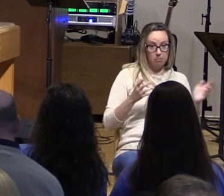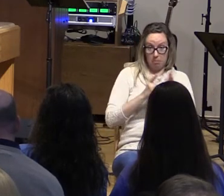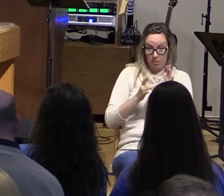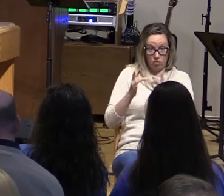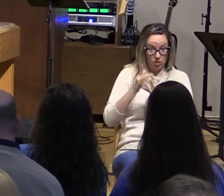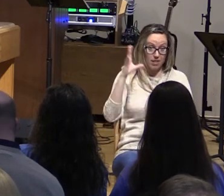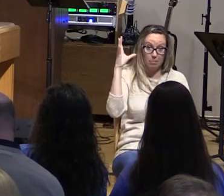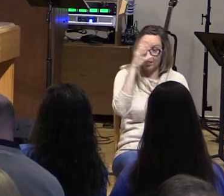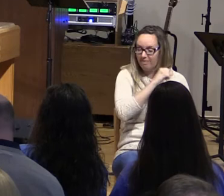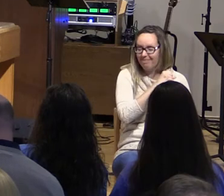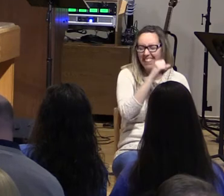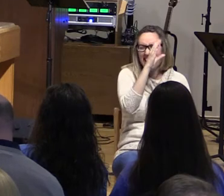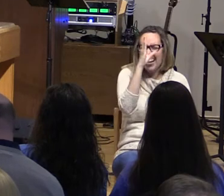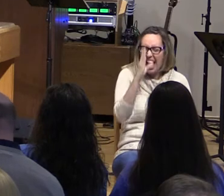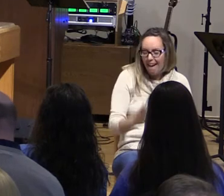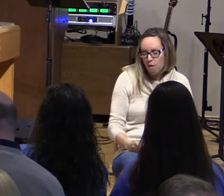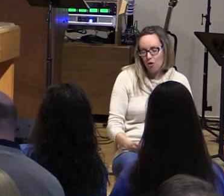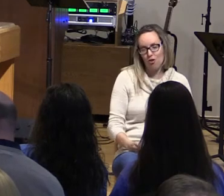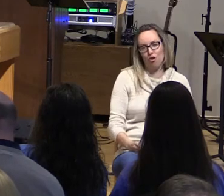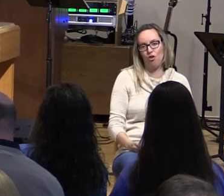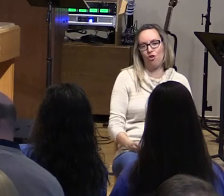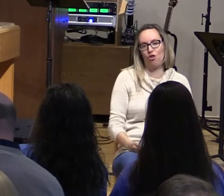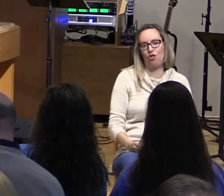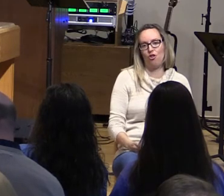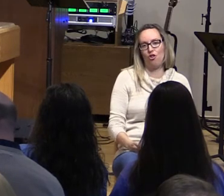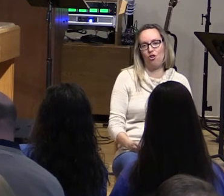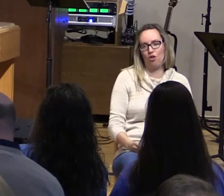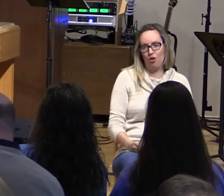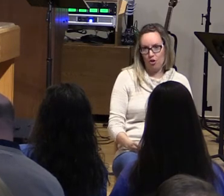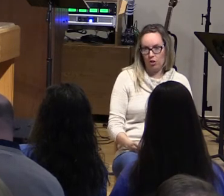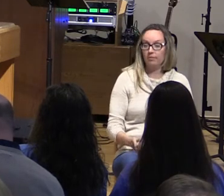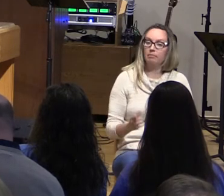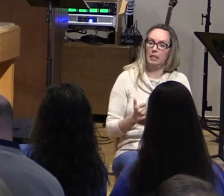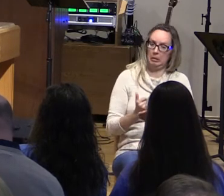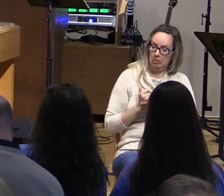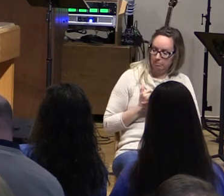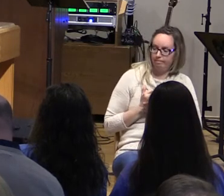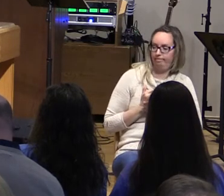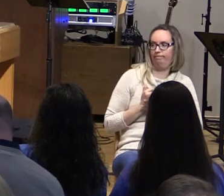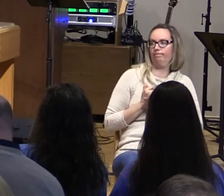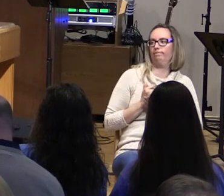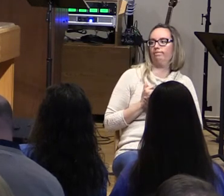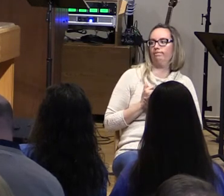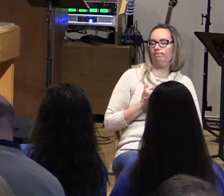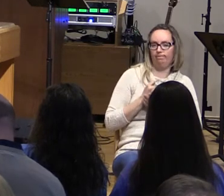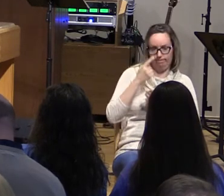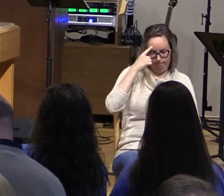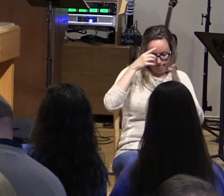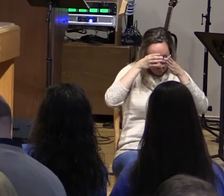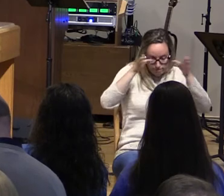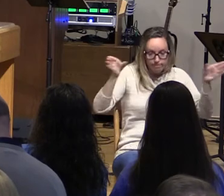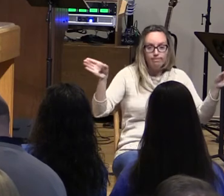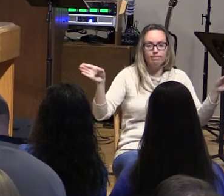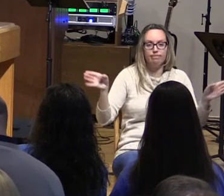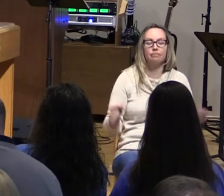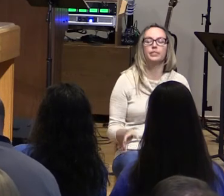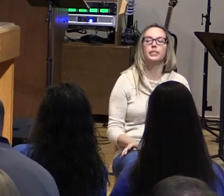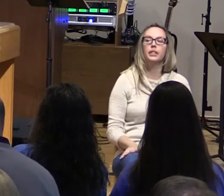didn't. Jesus didn't. He shifts our focus. And so we see